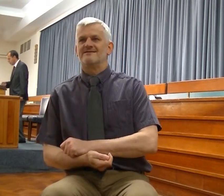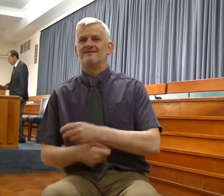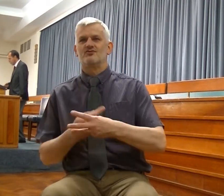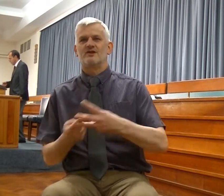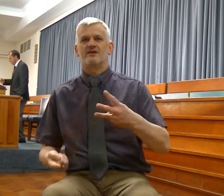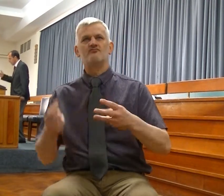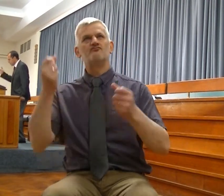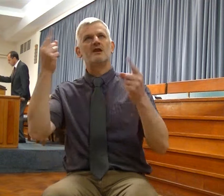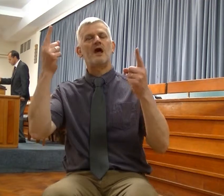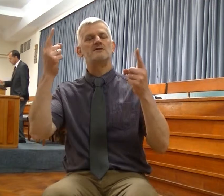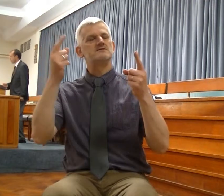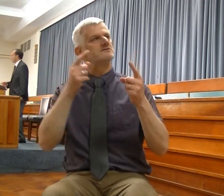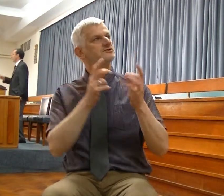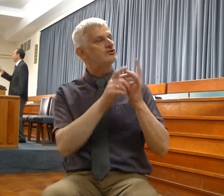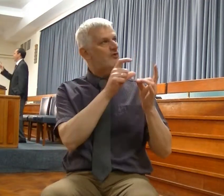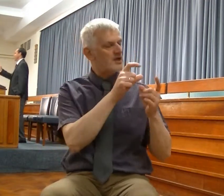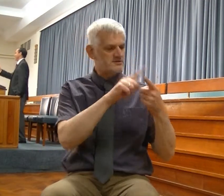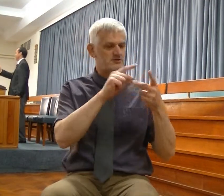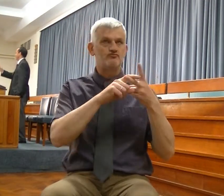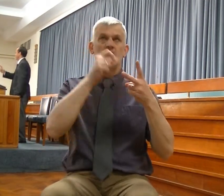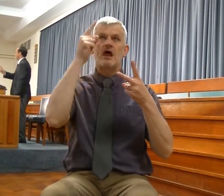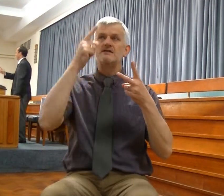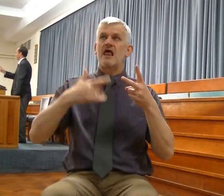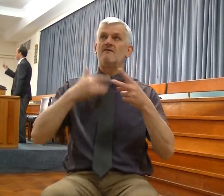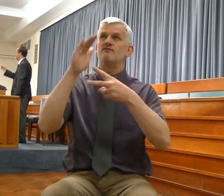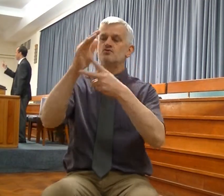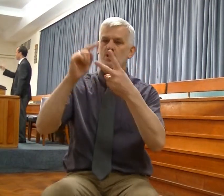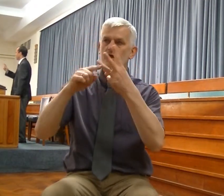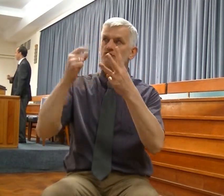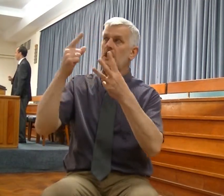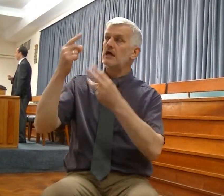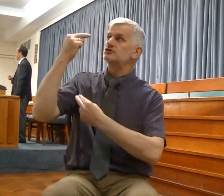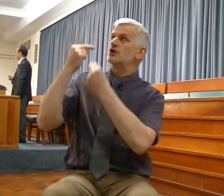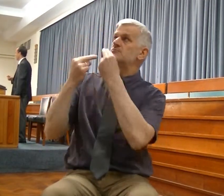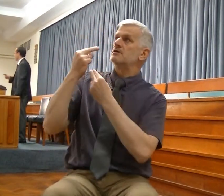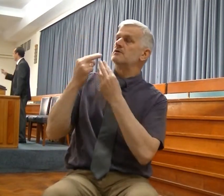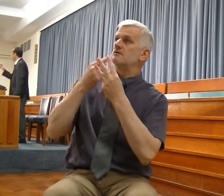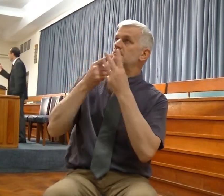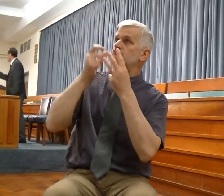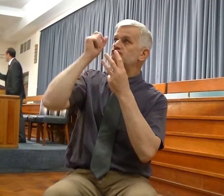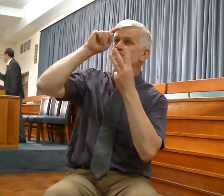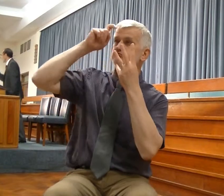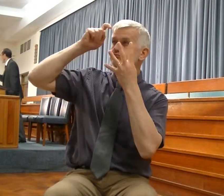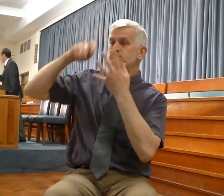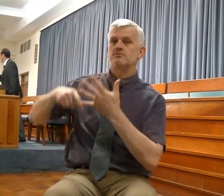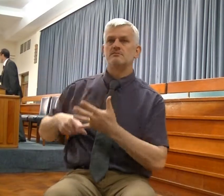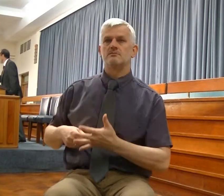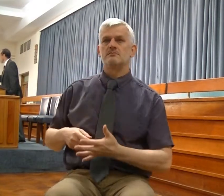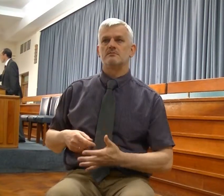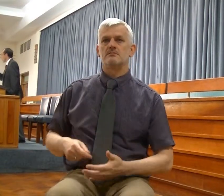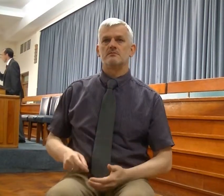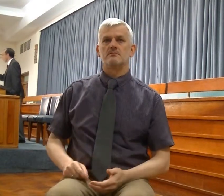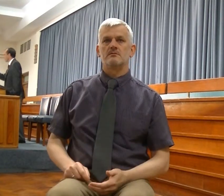Christ, about the life to come, about judgment. Oh, here is the third element, about his salvation. In